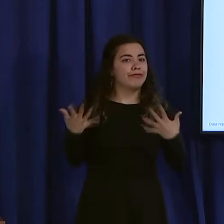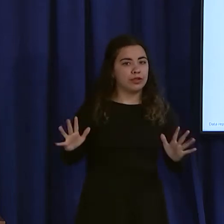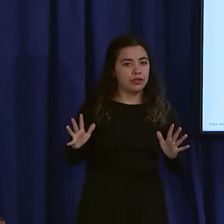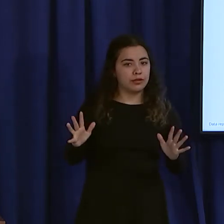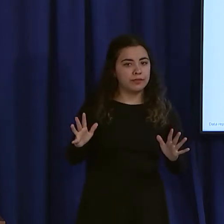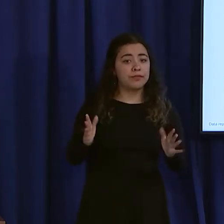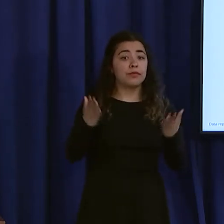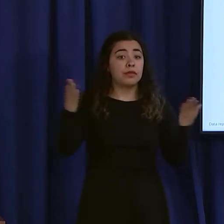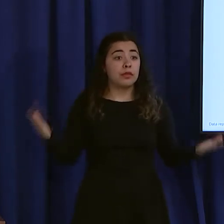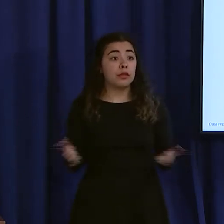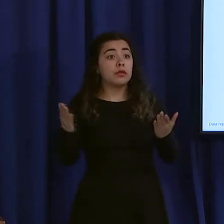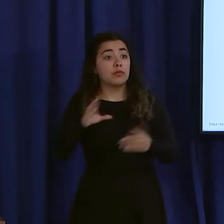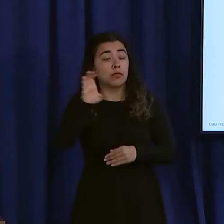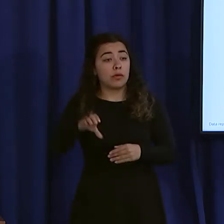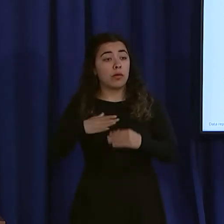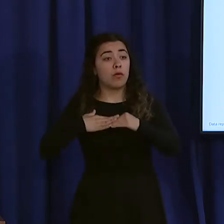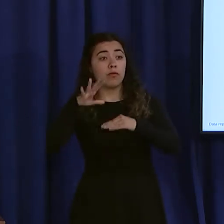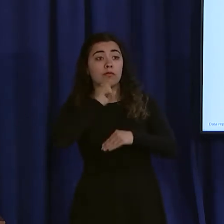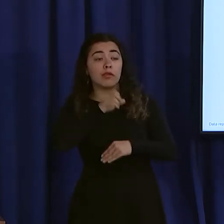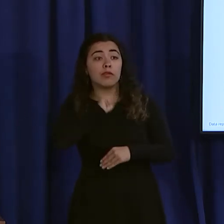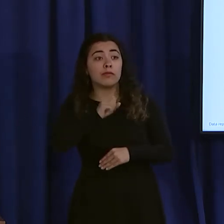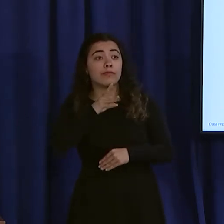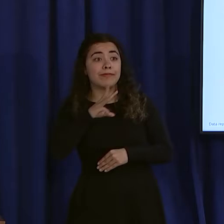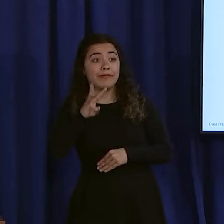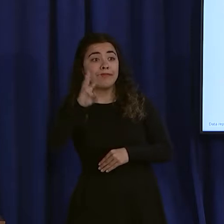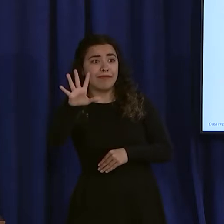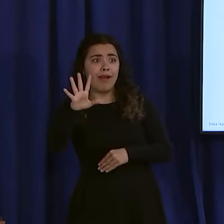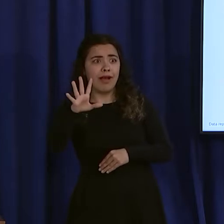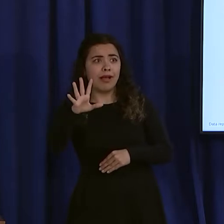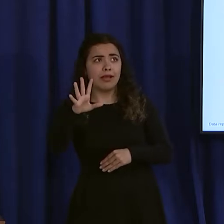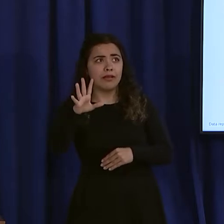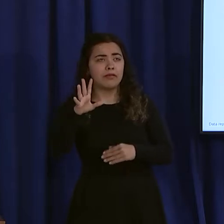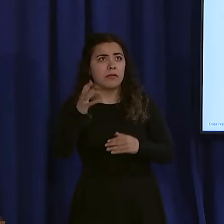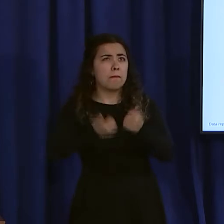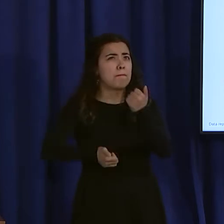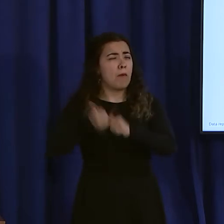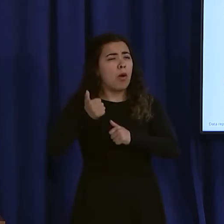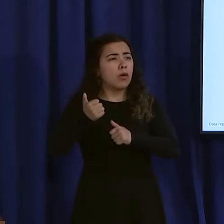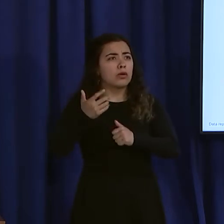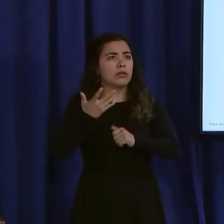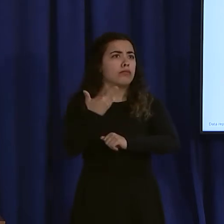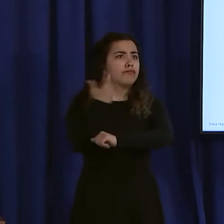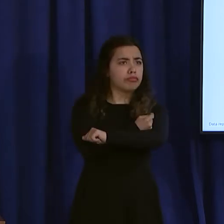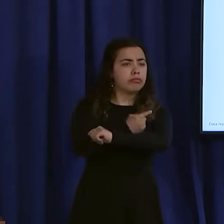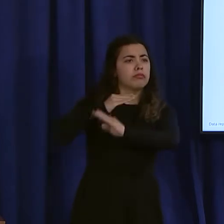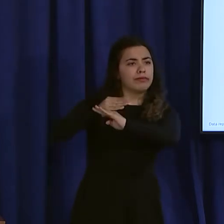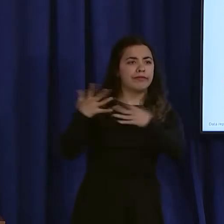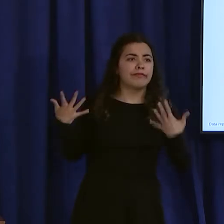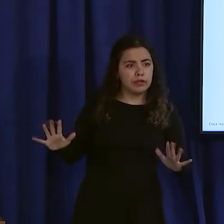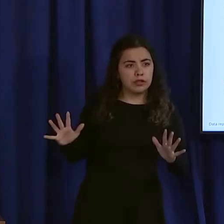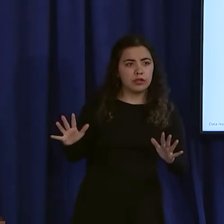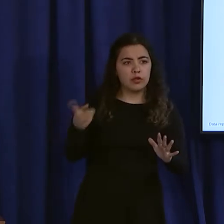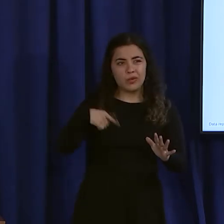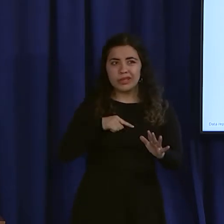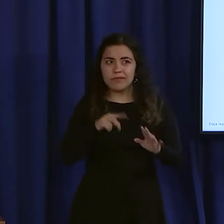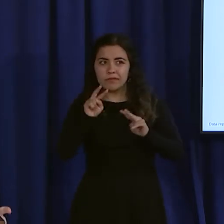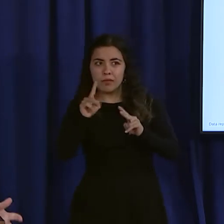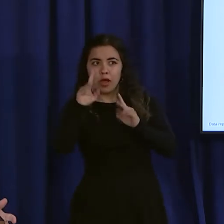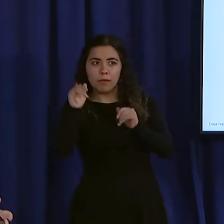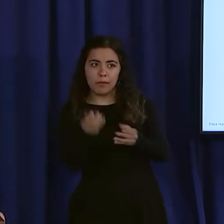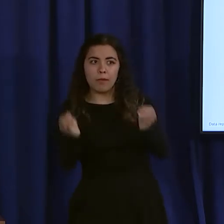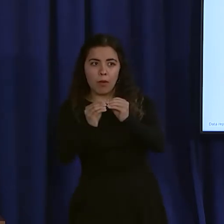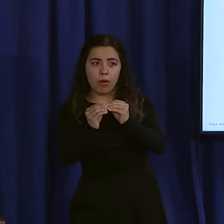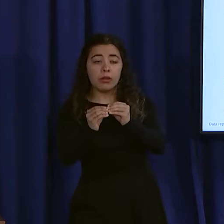at least a first dose of vaccine. We've been working on that for months. We're still not done. The biggest risk factor for severe illness for COVID